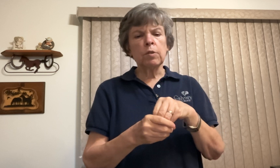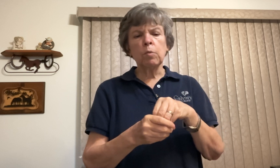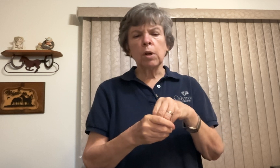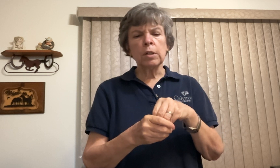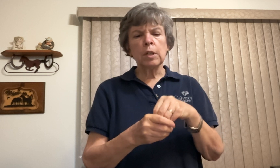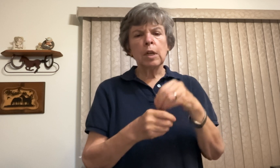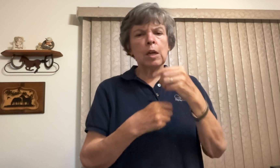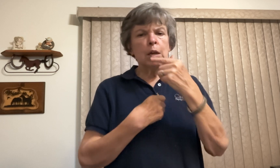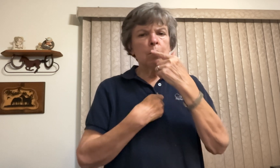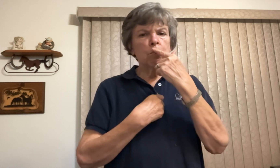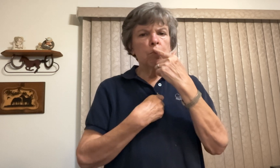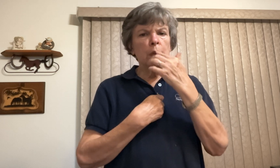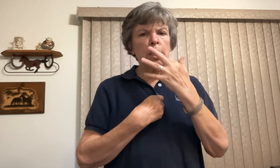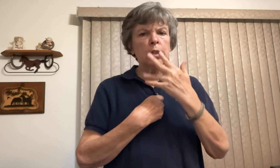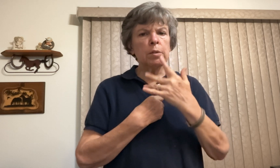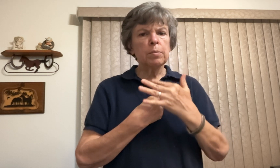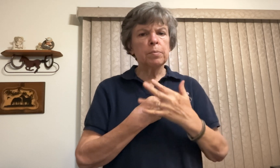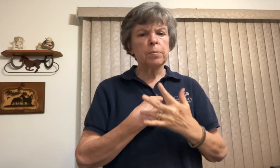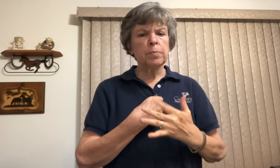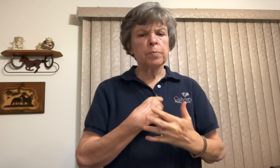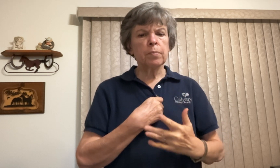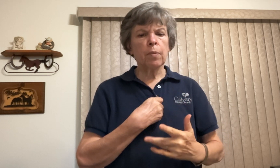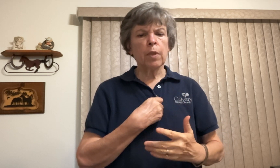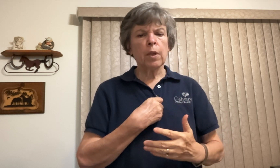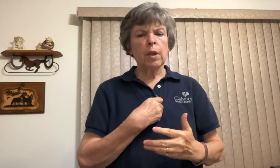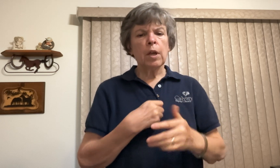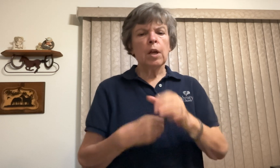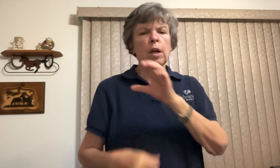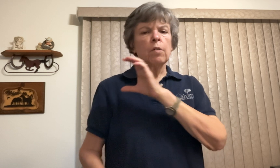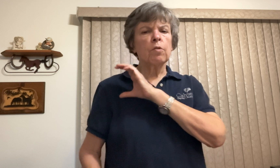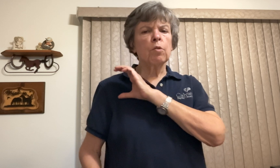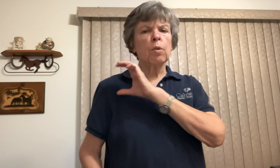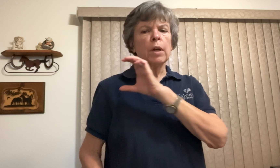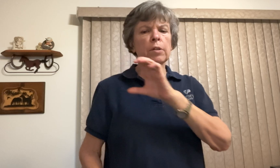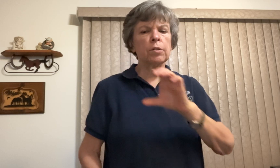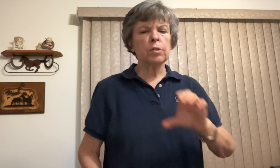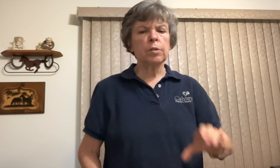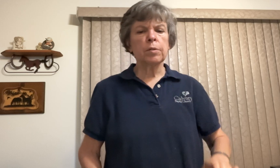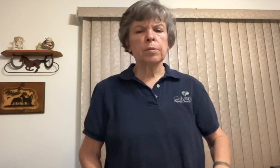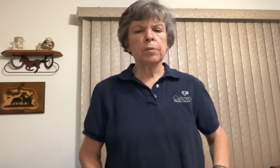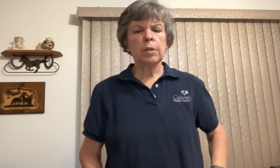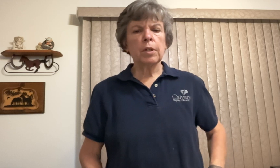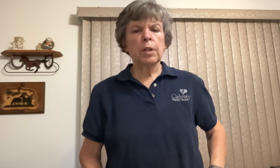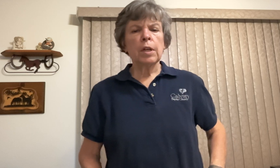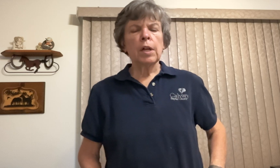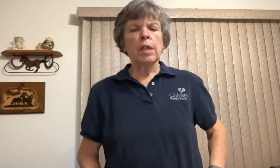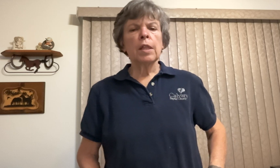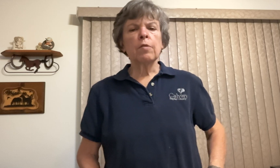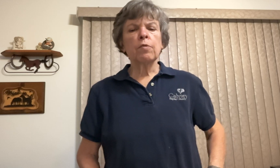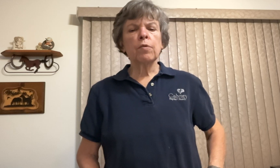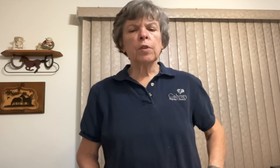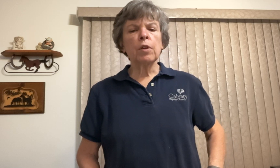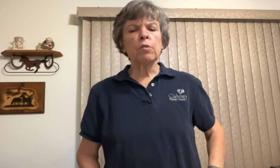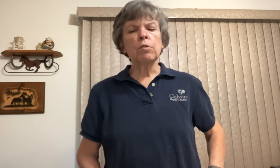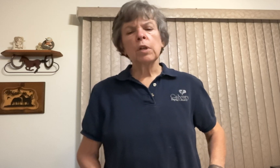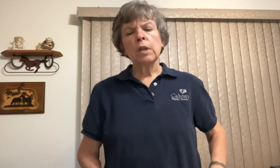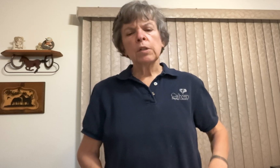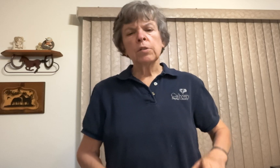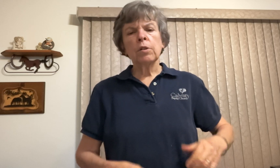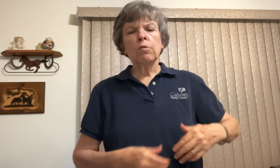want. Blood of Christ that flowed. So I'm